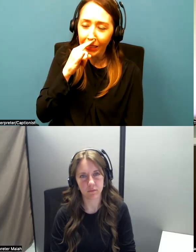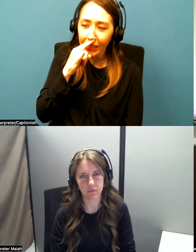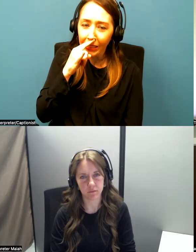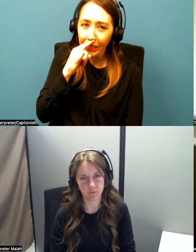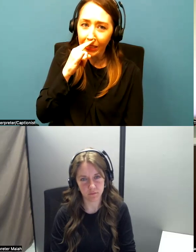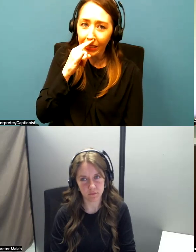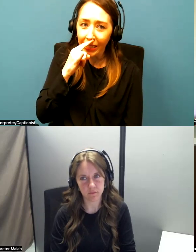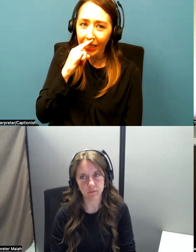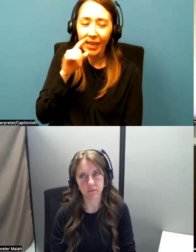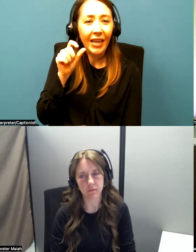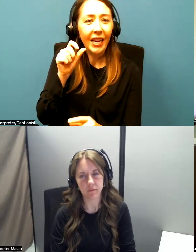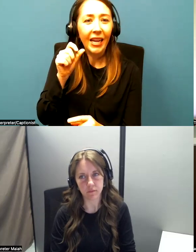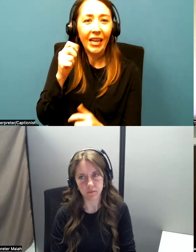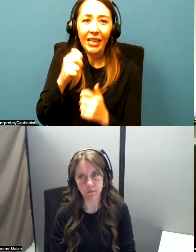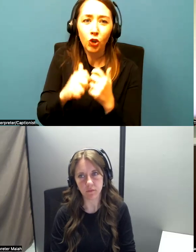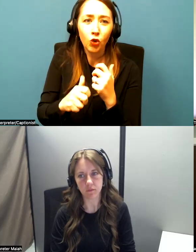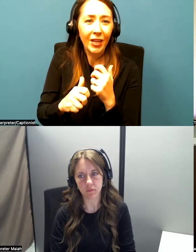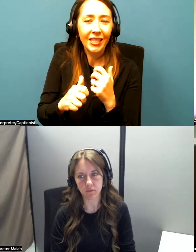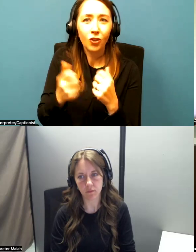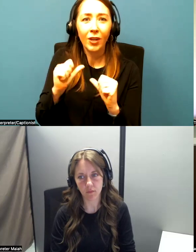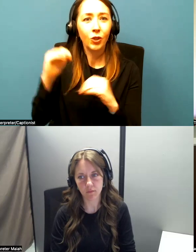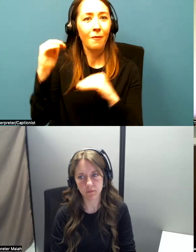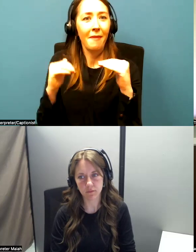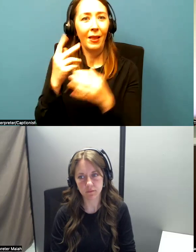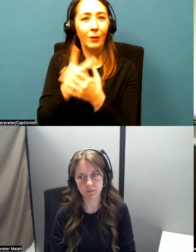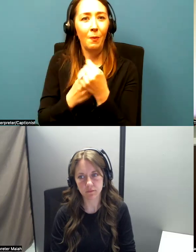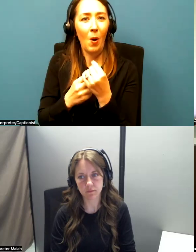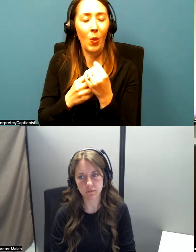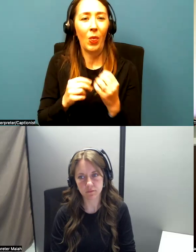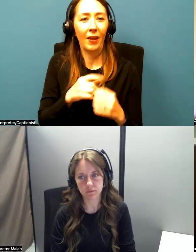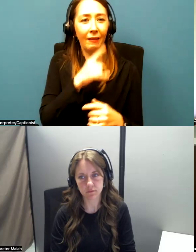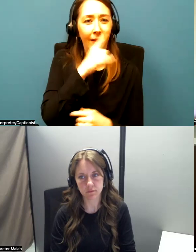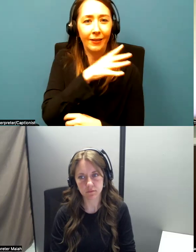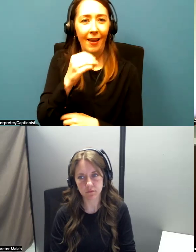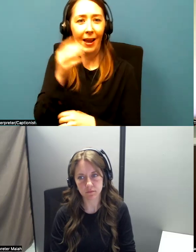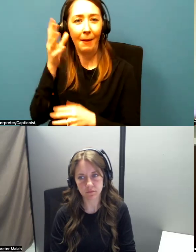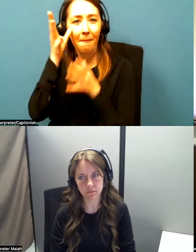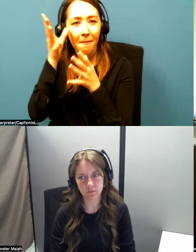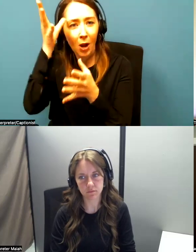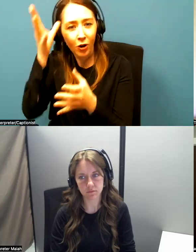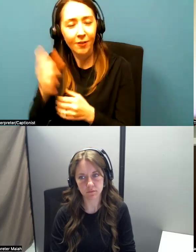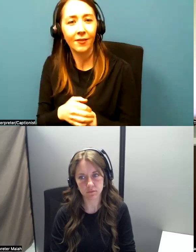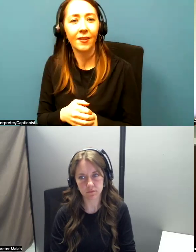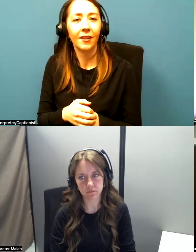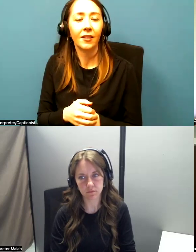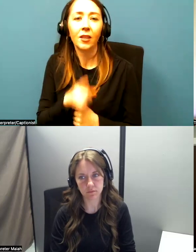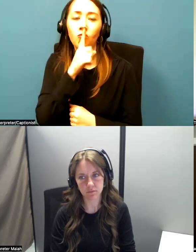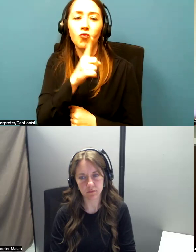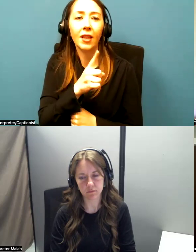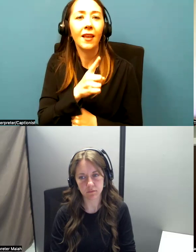it is the trickiest thing, you know. So you know, I'm really